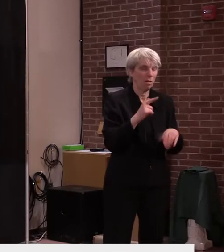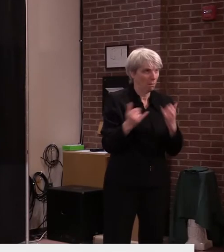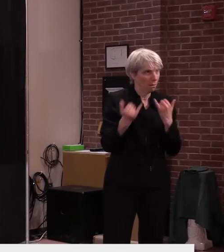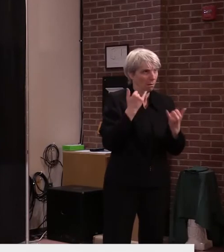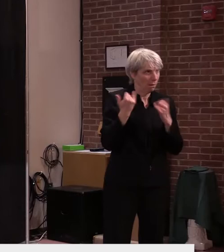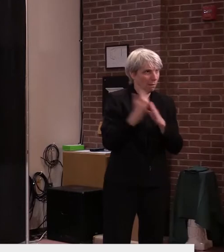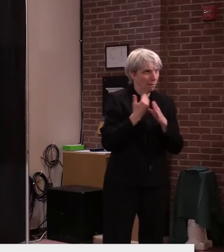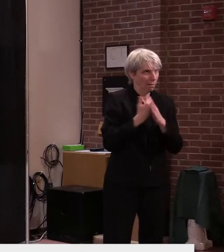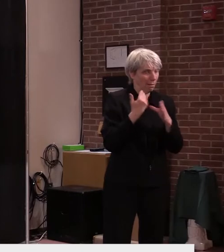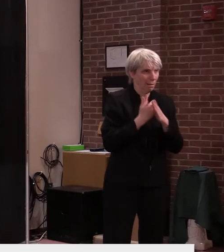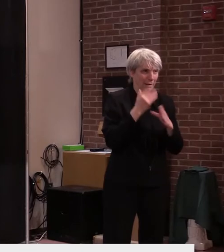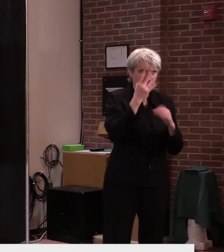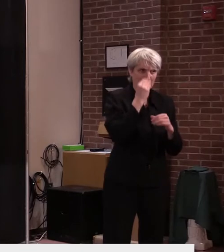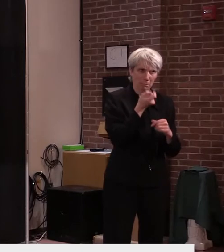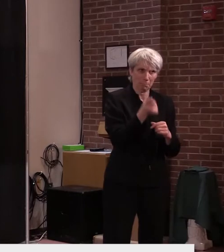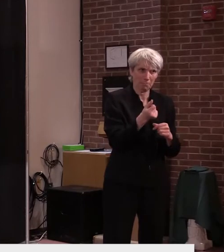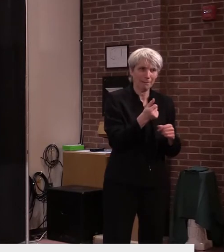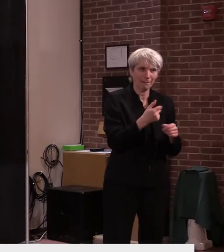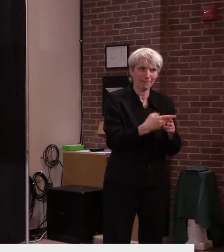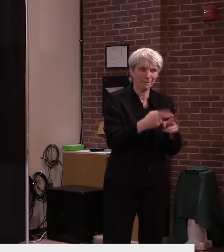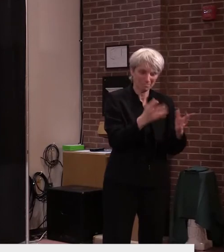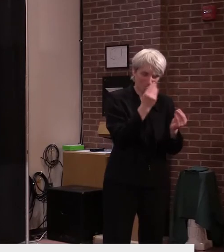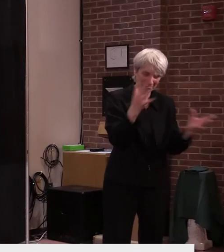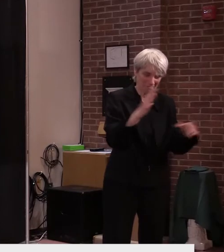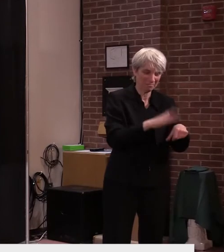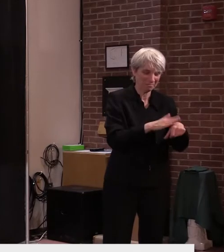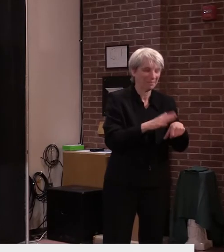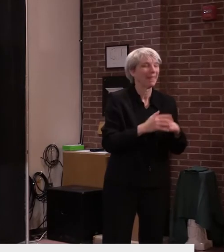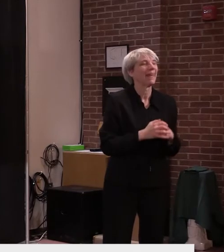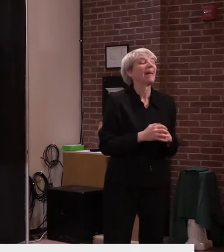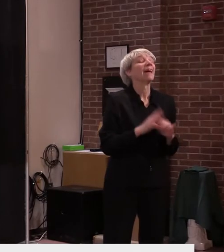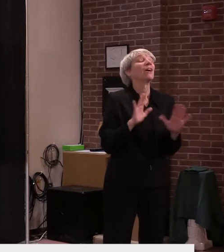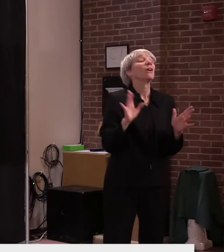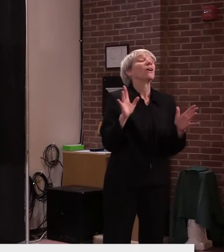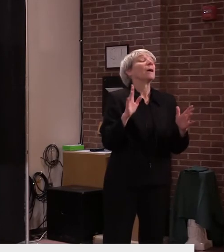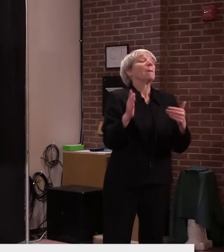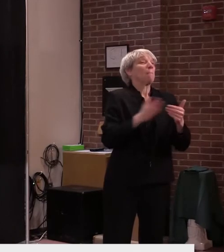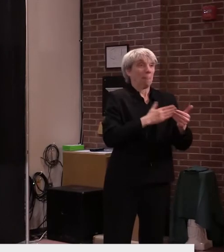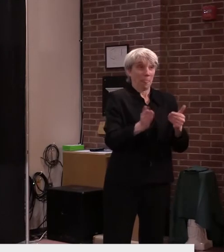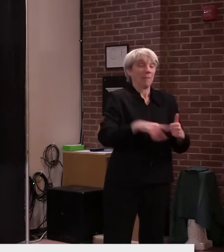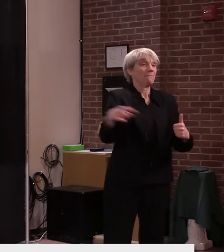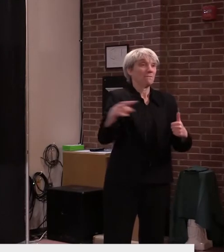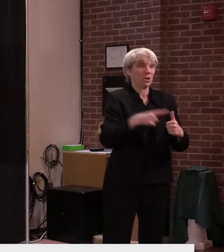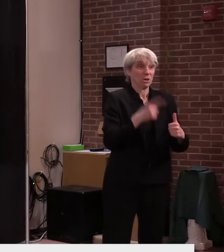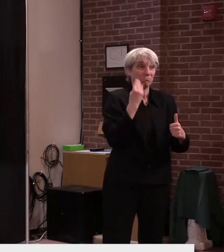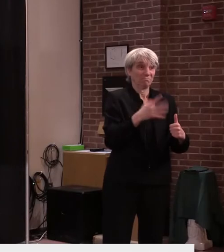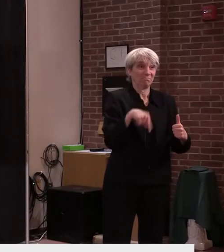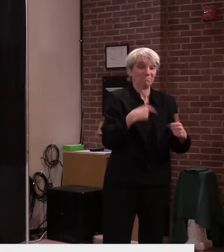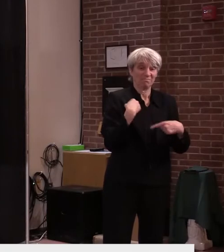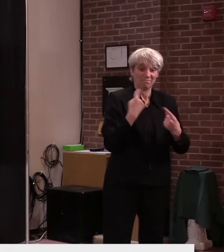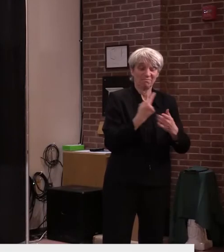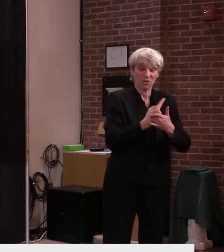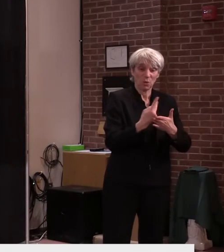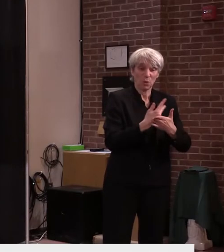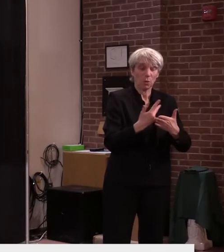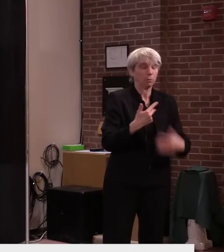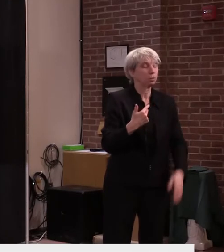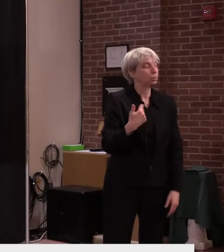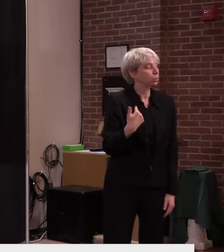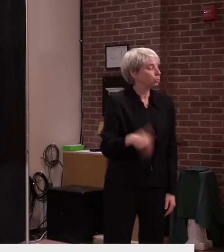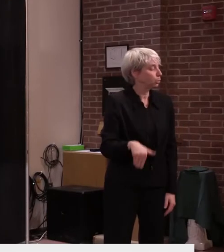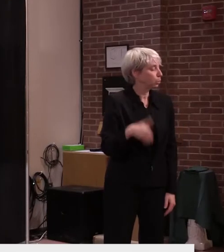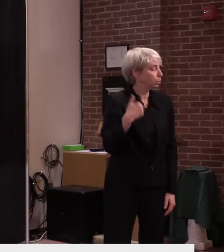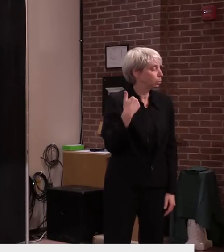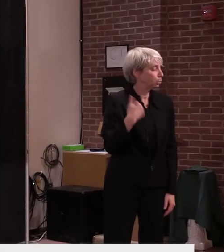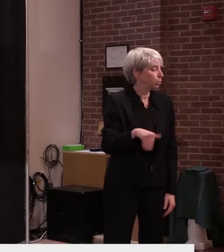want to just start by acknowledging that it has been a very challenging few weeks of the pandemic. With